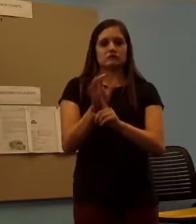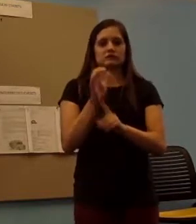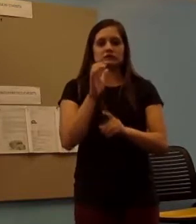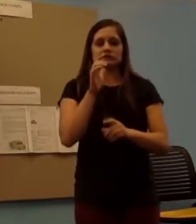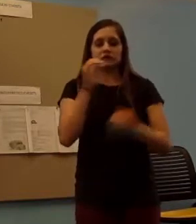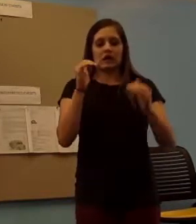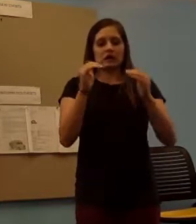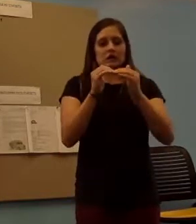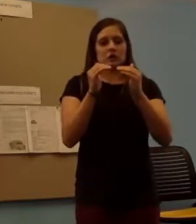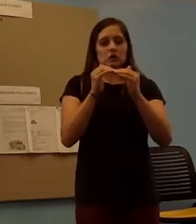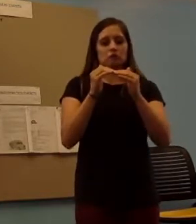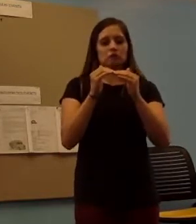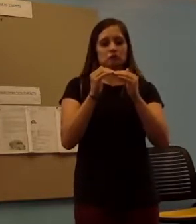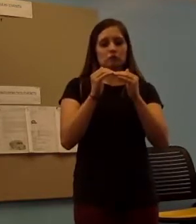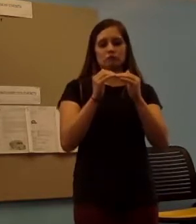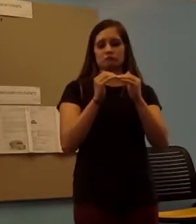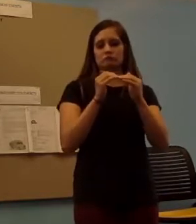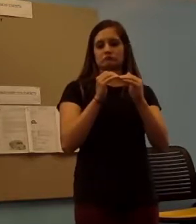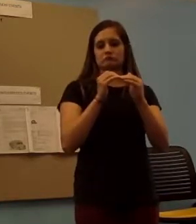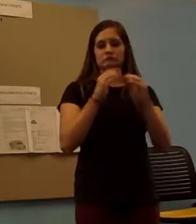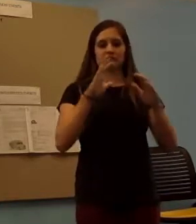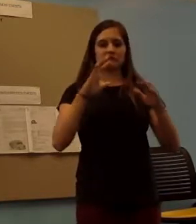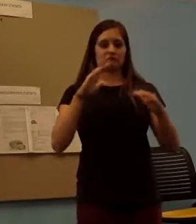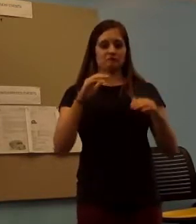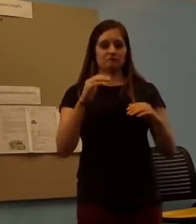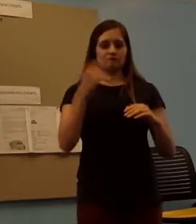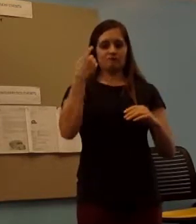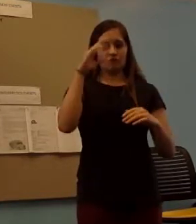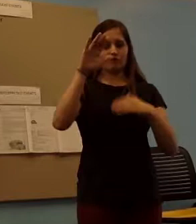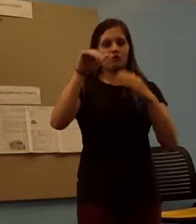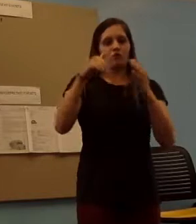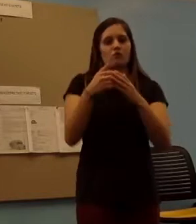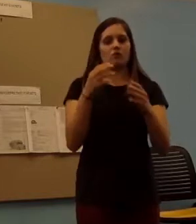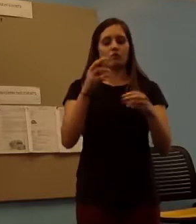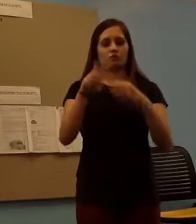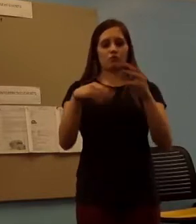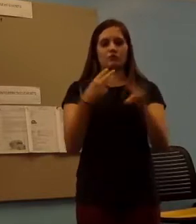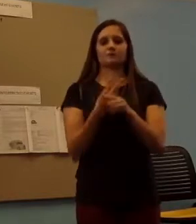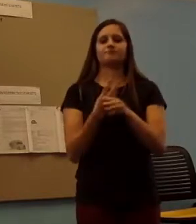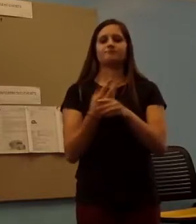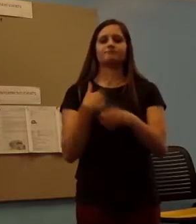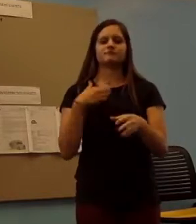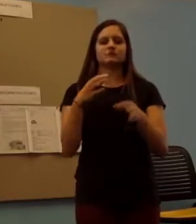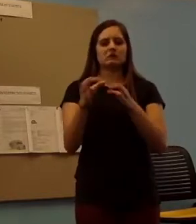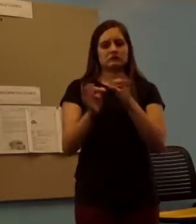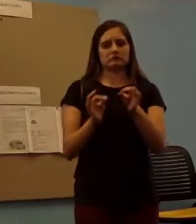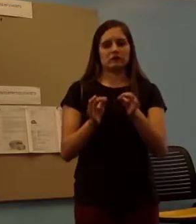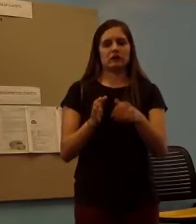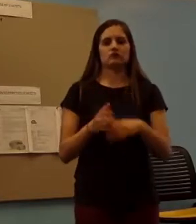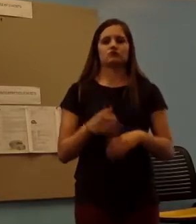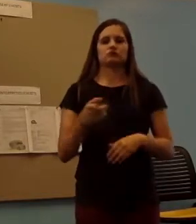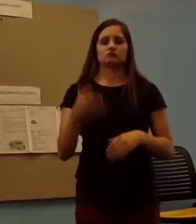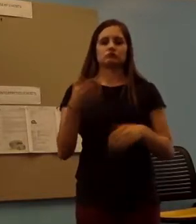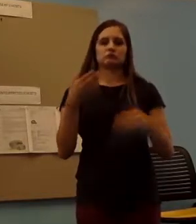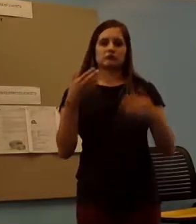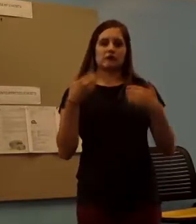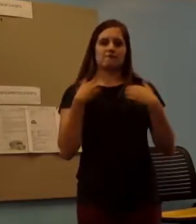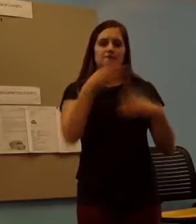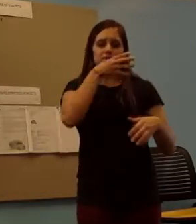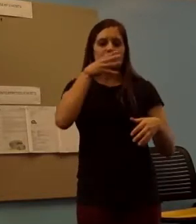I'll briefly explain a glimpse of the story. So you're going to have Manor Farm, which is the farm that this story takes